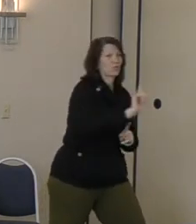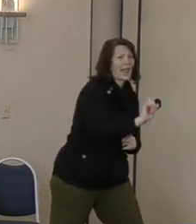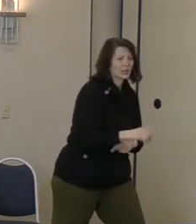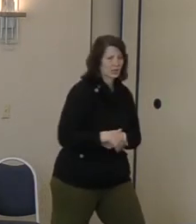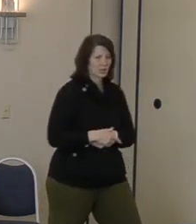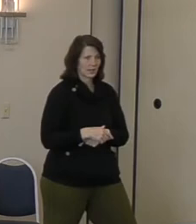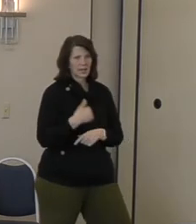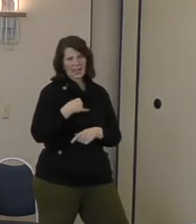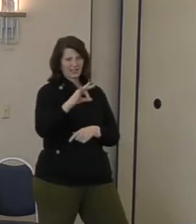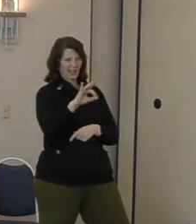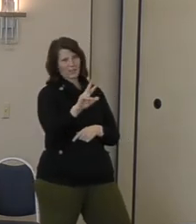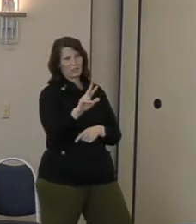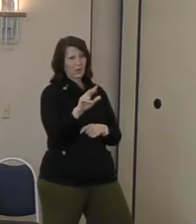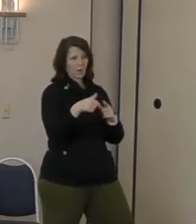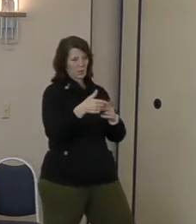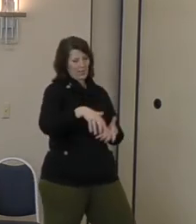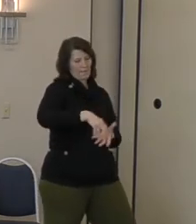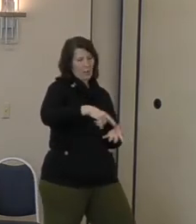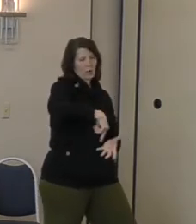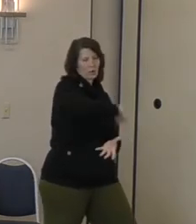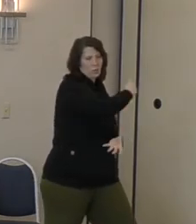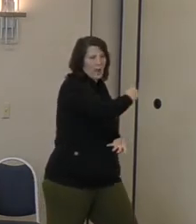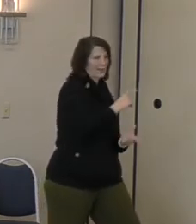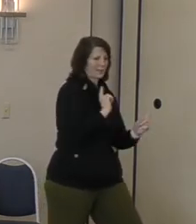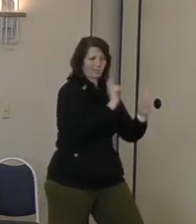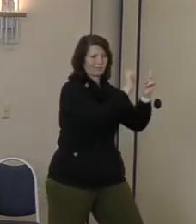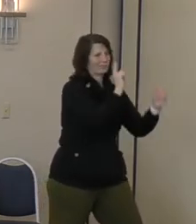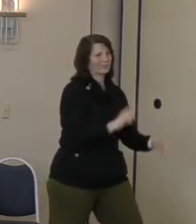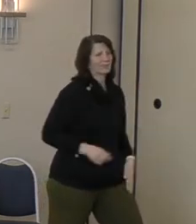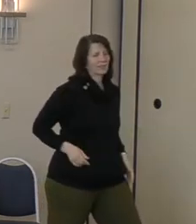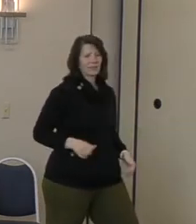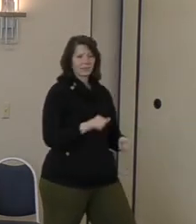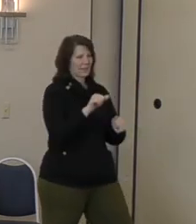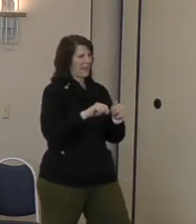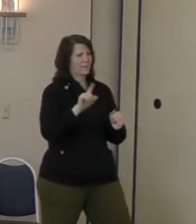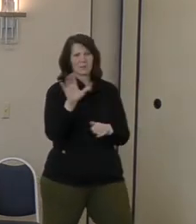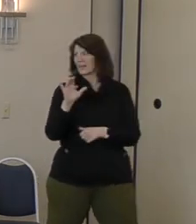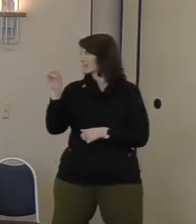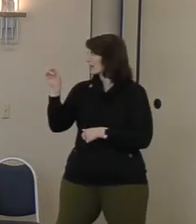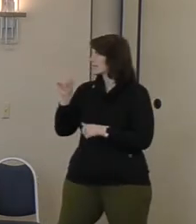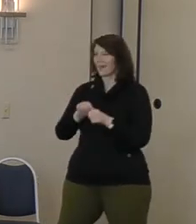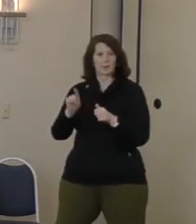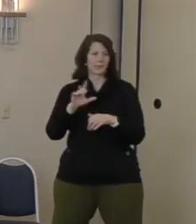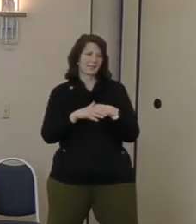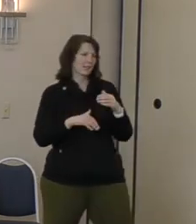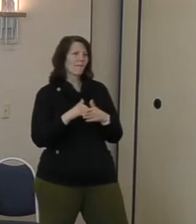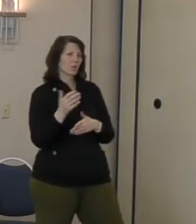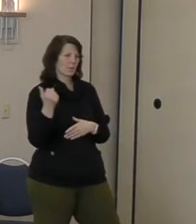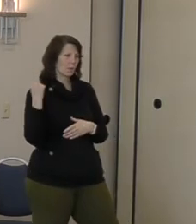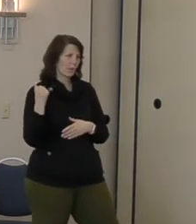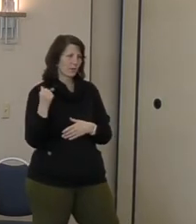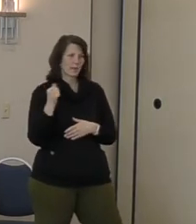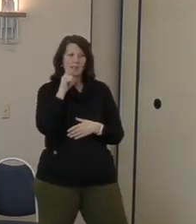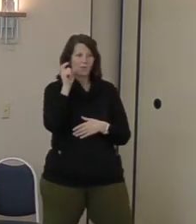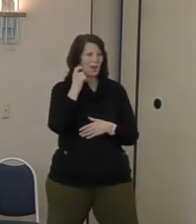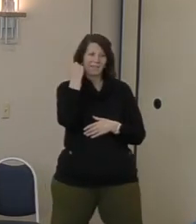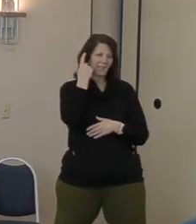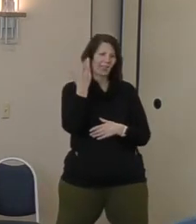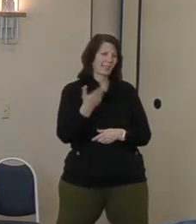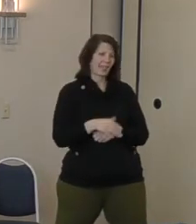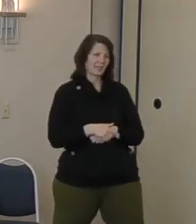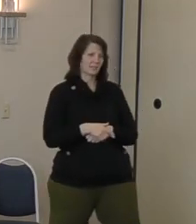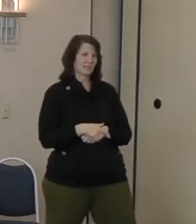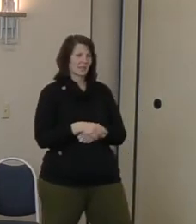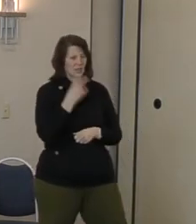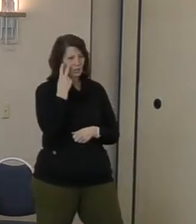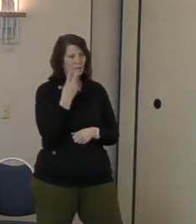got F3, and as soon as the ball goes wide, first set of hands, he goes wide. It's what everybody does. It's what everybody's comfortable with. They don't even have to think,